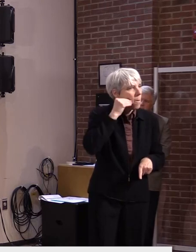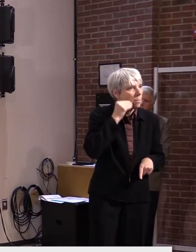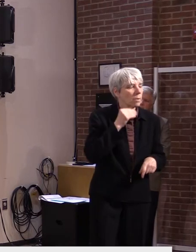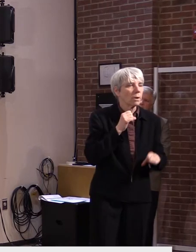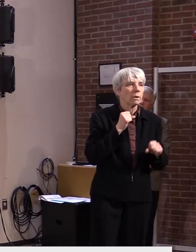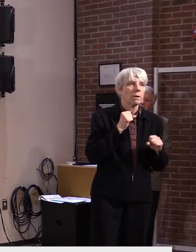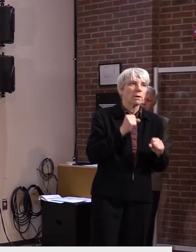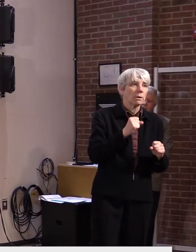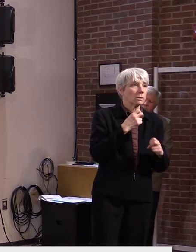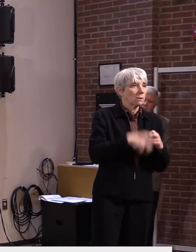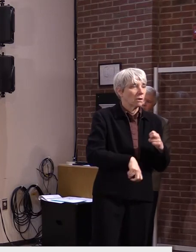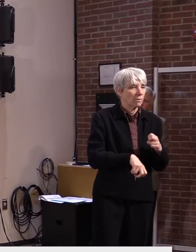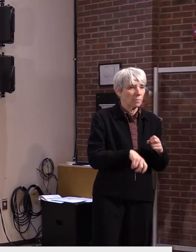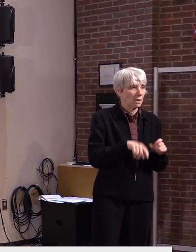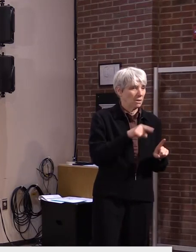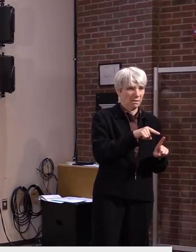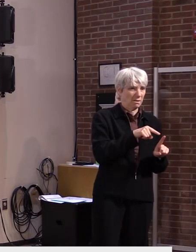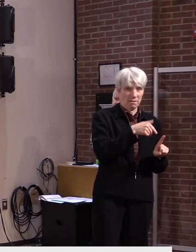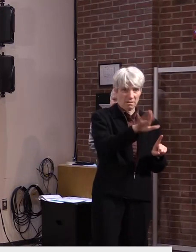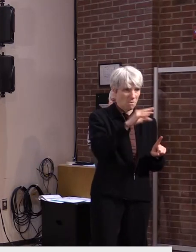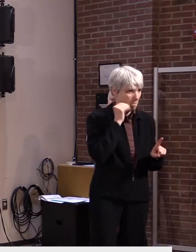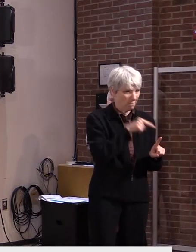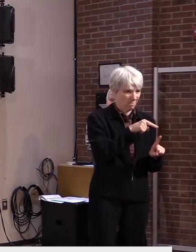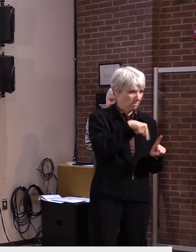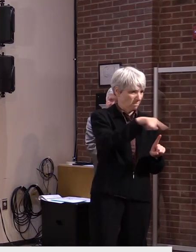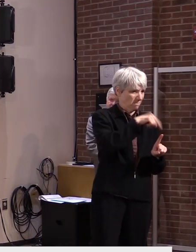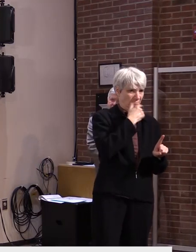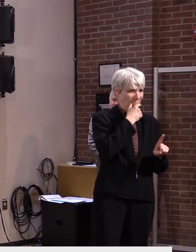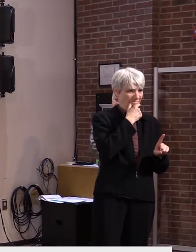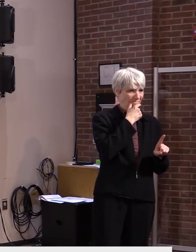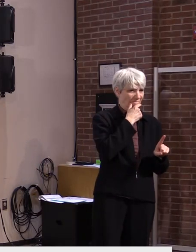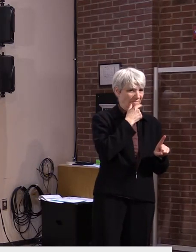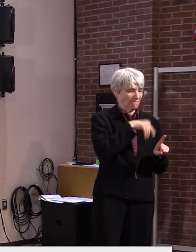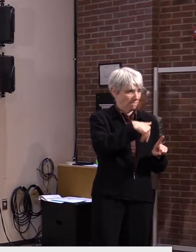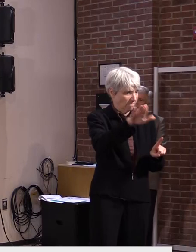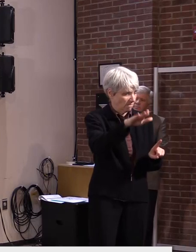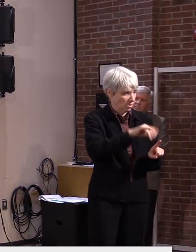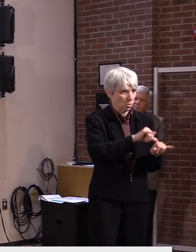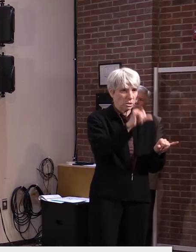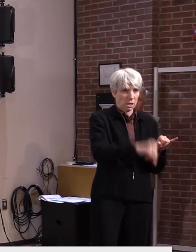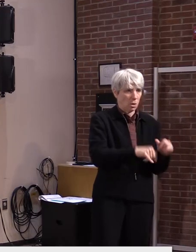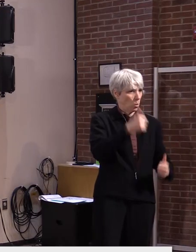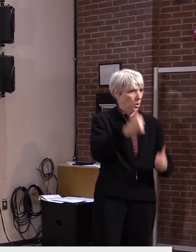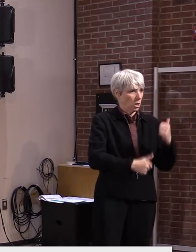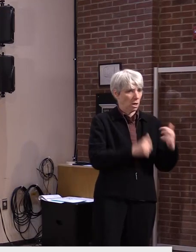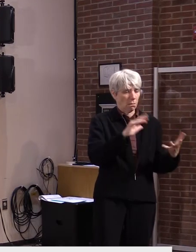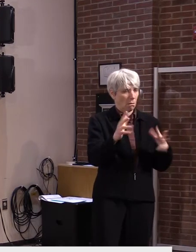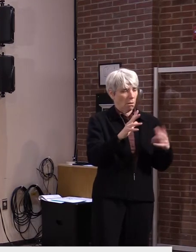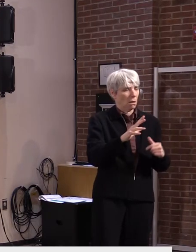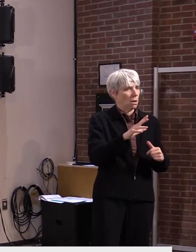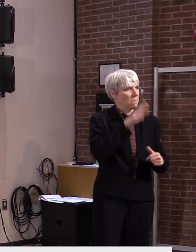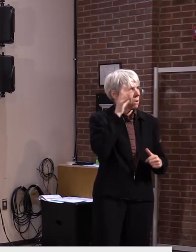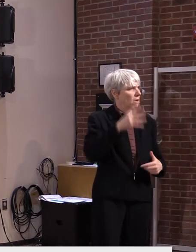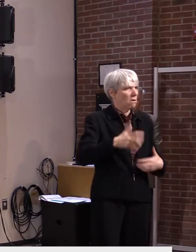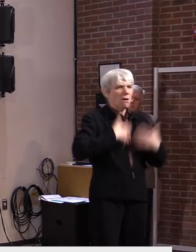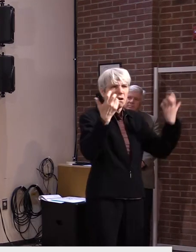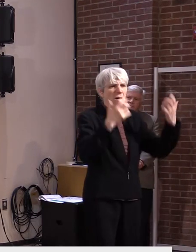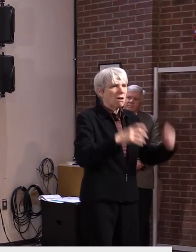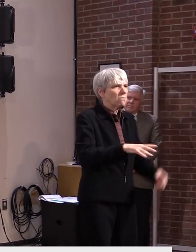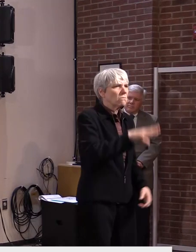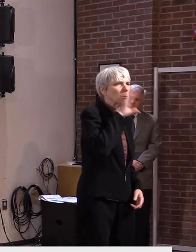knowing who should be quarantined, who should not, leads to frustration, disruption with